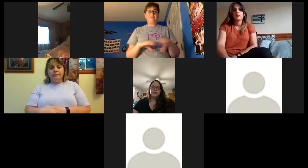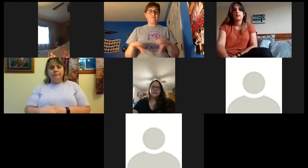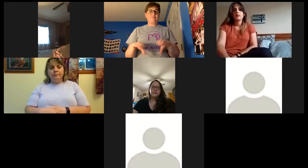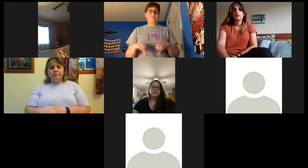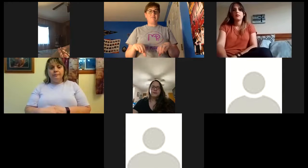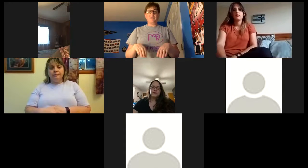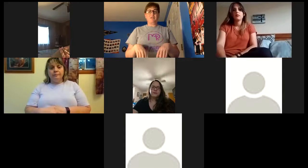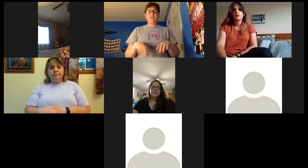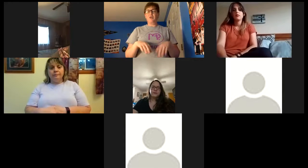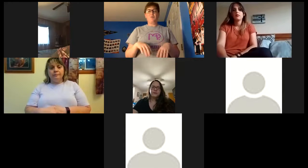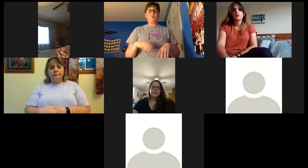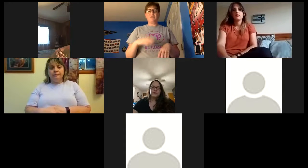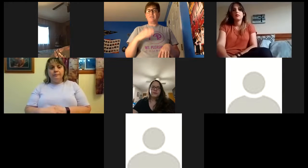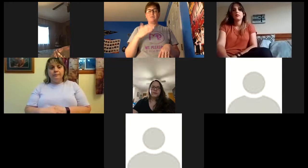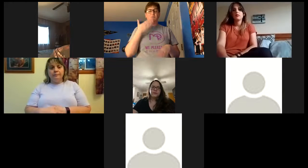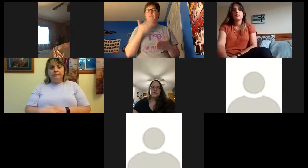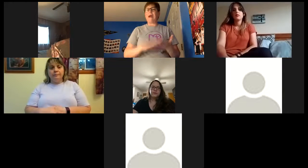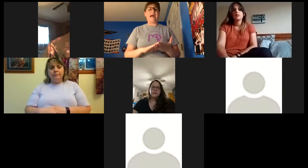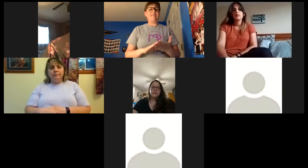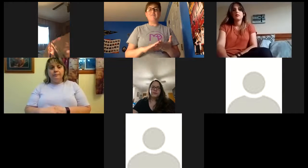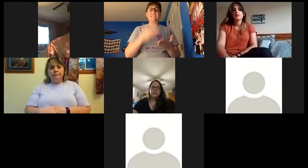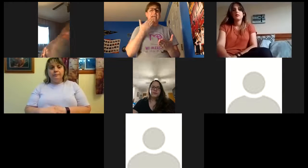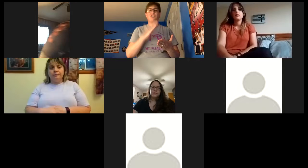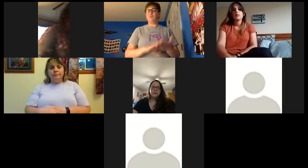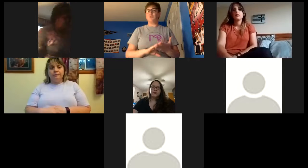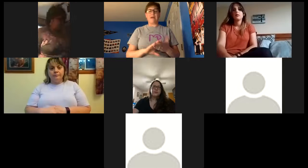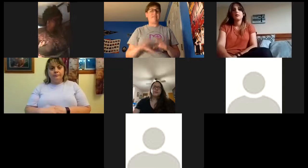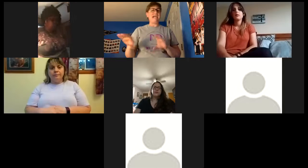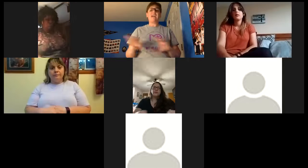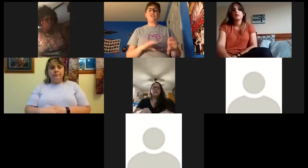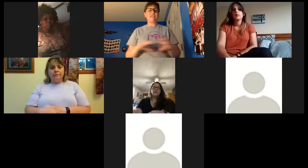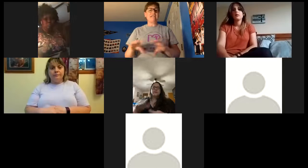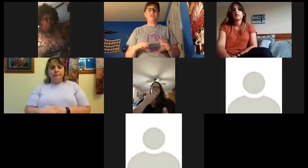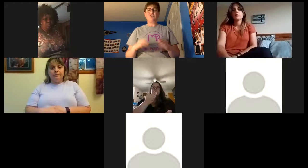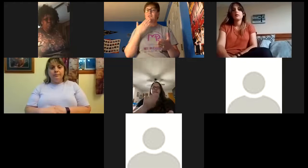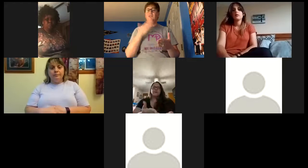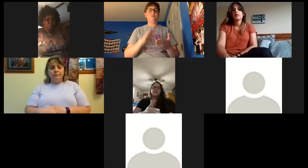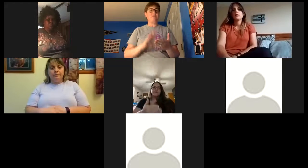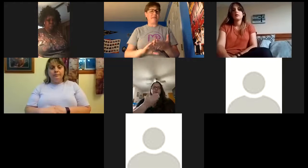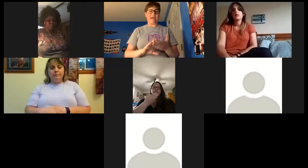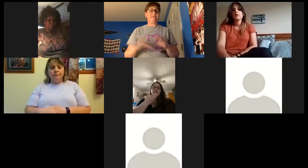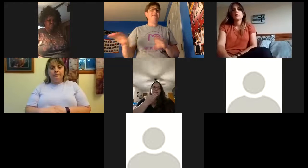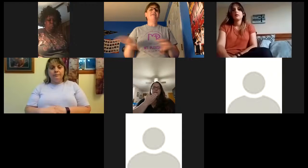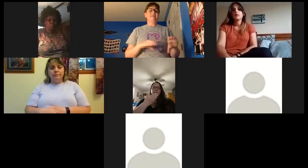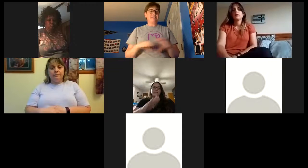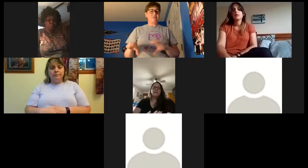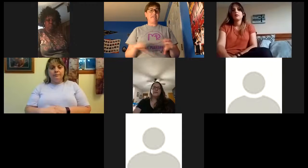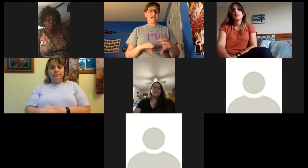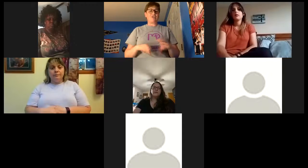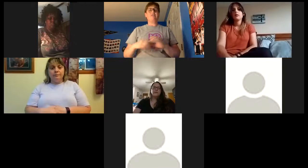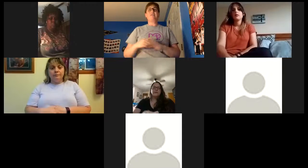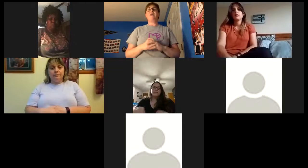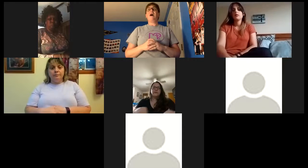action, you know, was bad. His action was bad. The action that he chose to do was bad. So